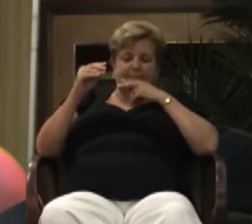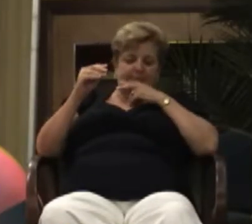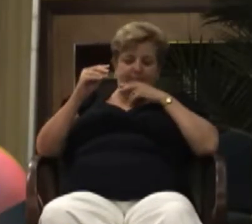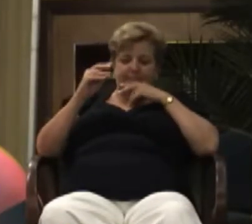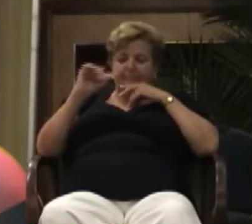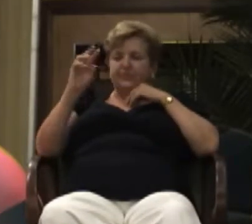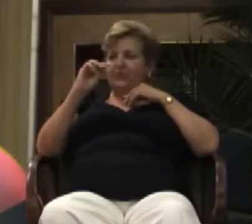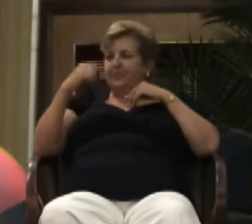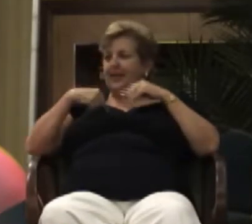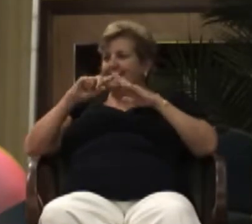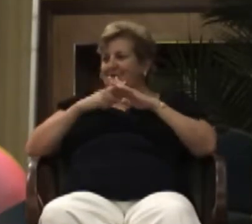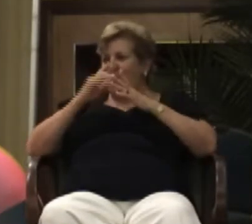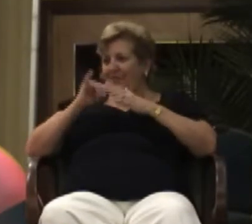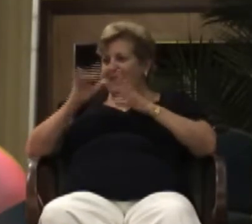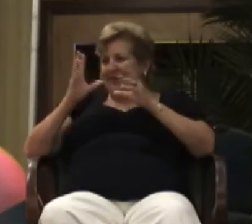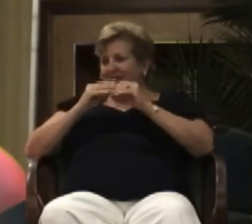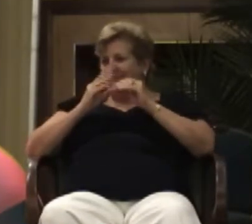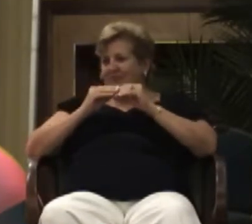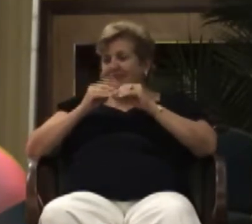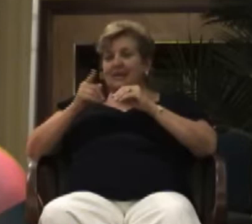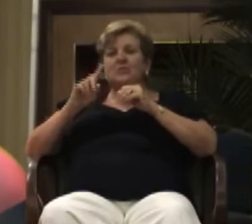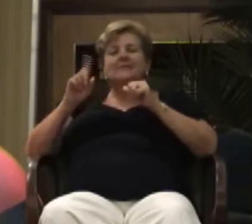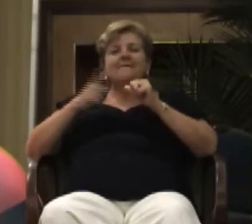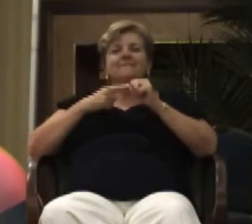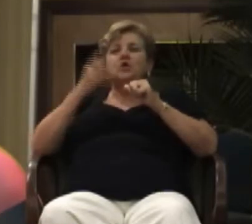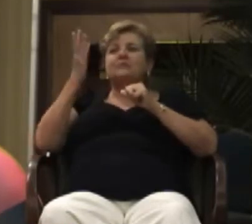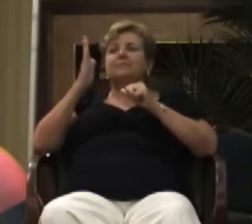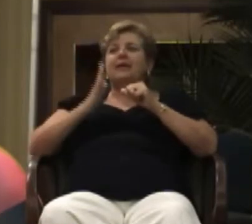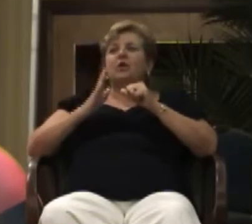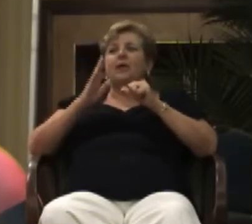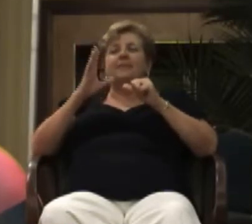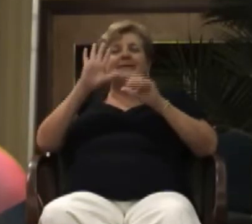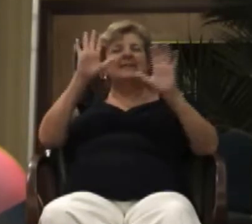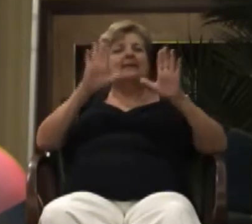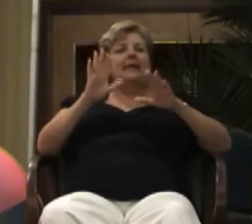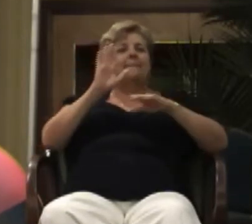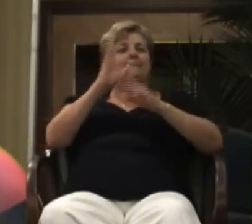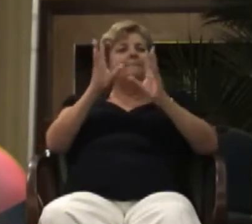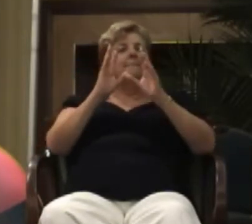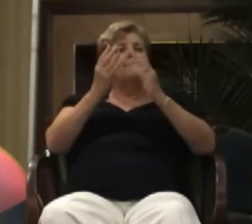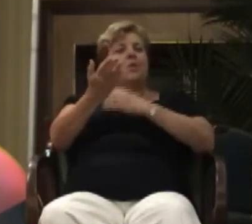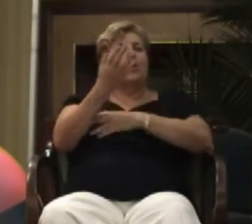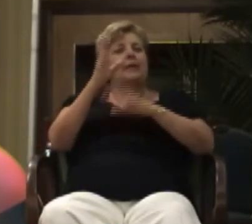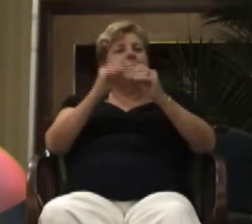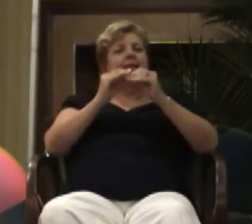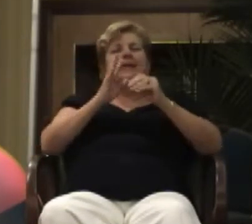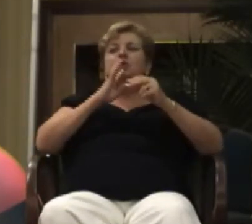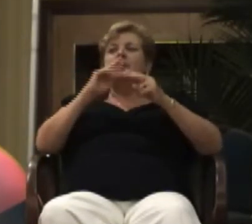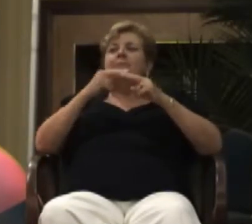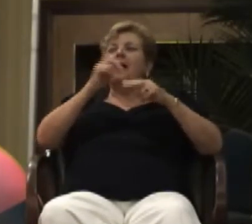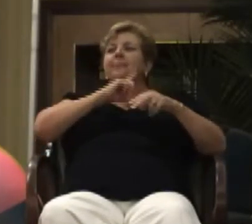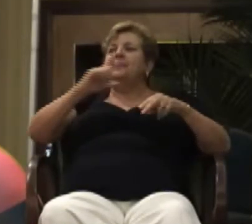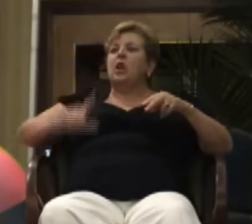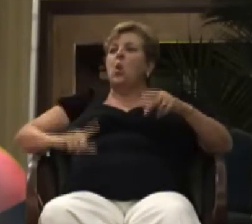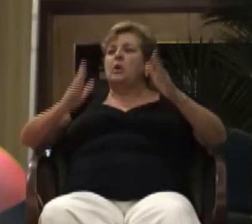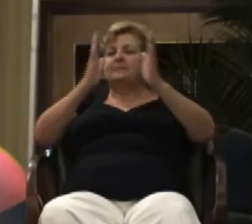and on Sunday morning, he talked about the Lord's Prayer. Let me tell you, the Lord's Prayer